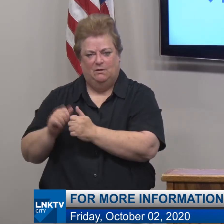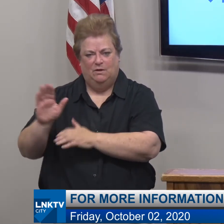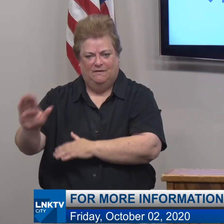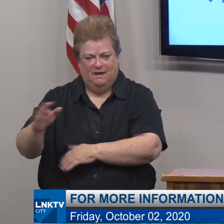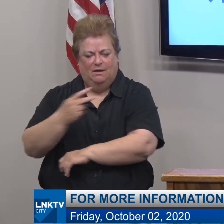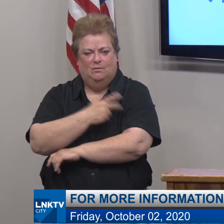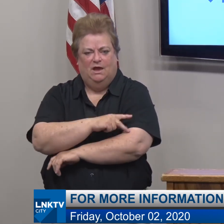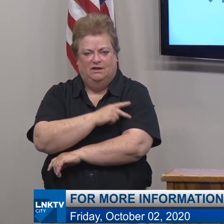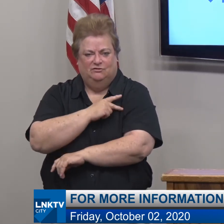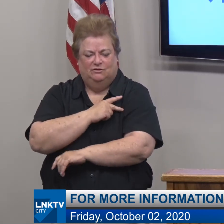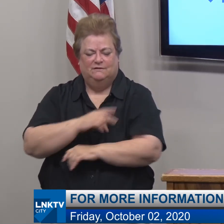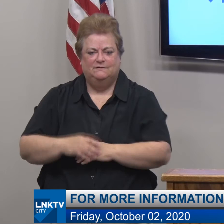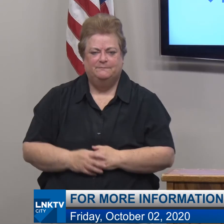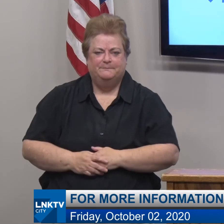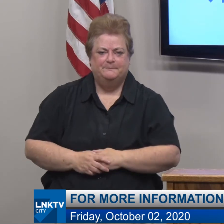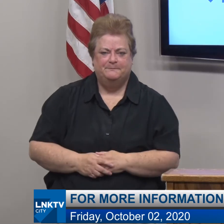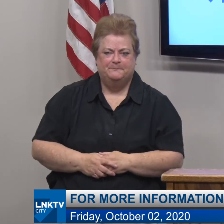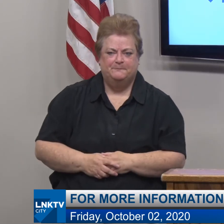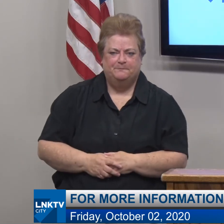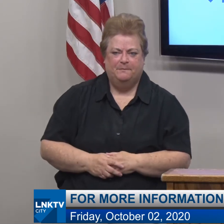well as in our health systems.